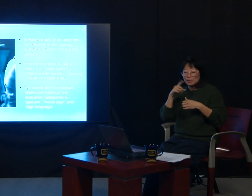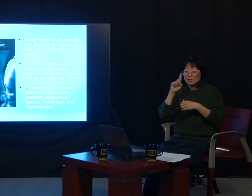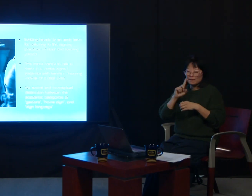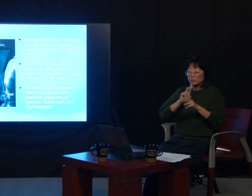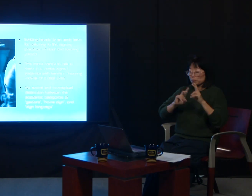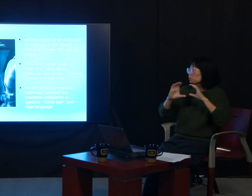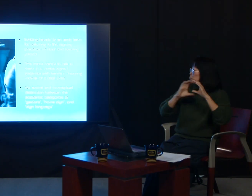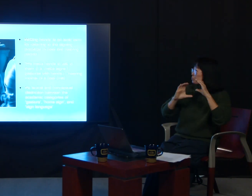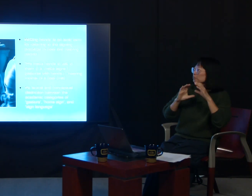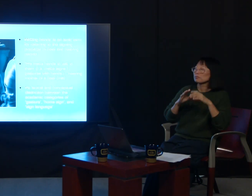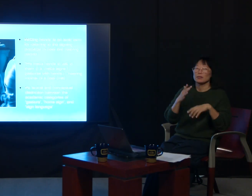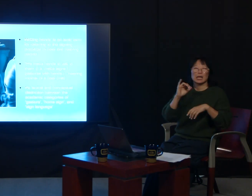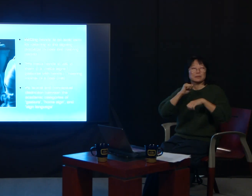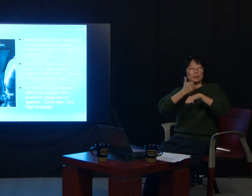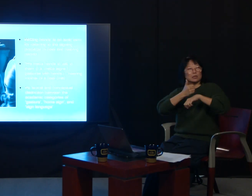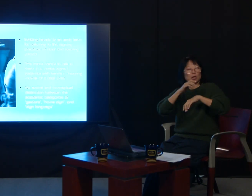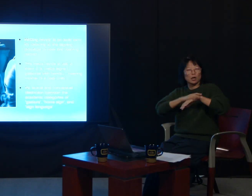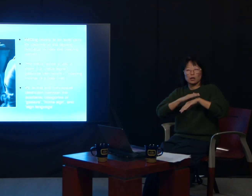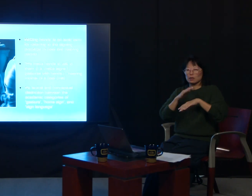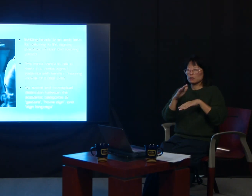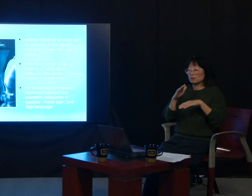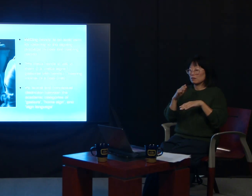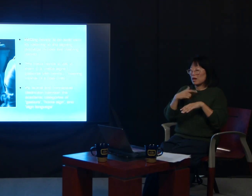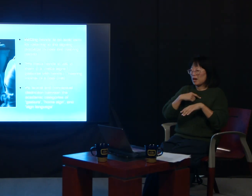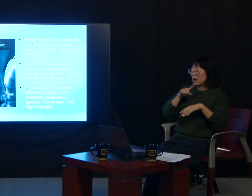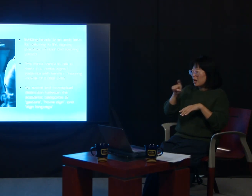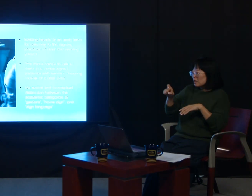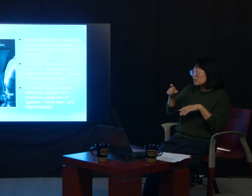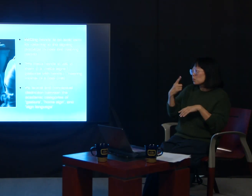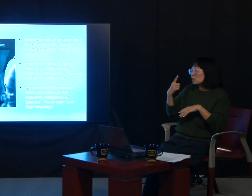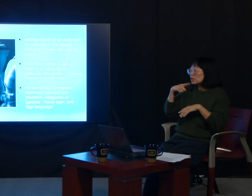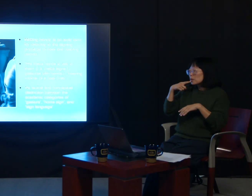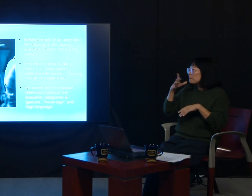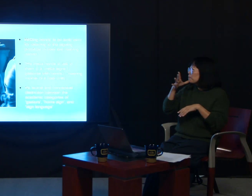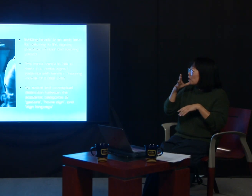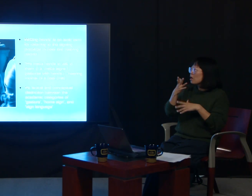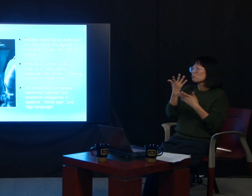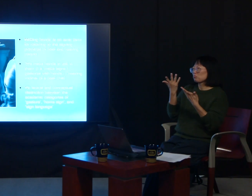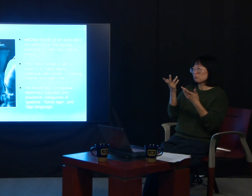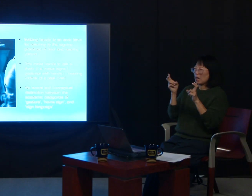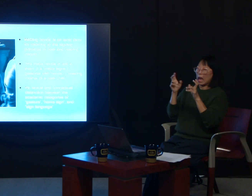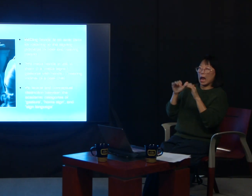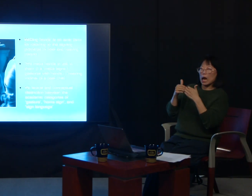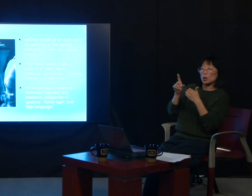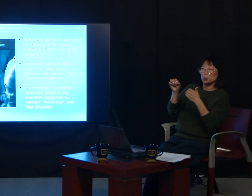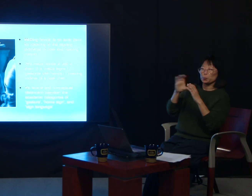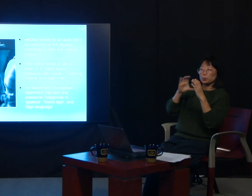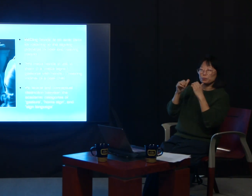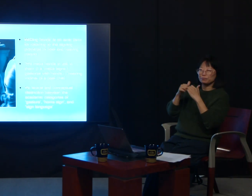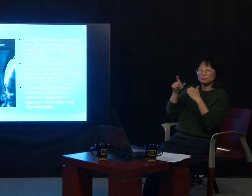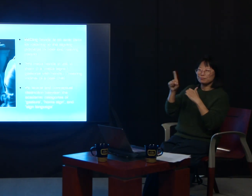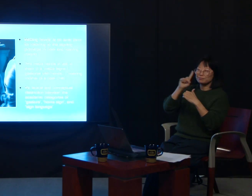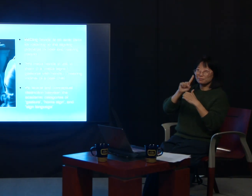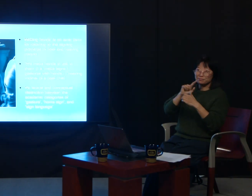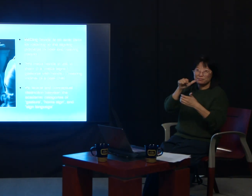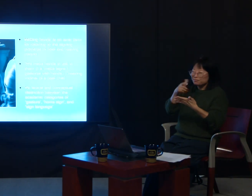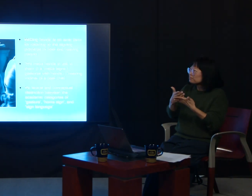signing practices of deaf and hearing people in the village. I asked a hearing mom, how do you communicate with your deaf daughter? And